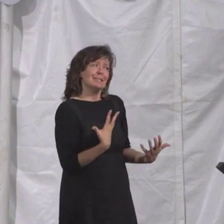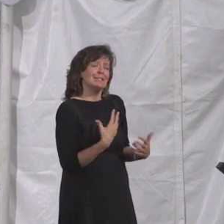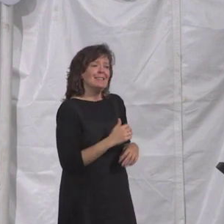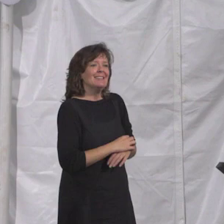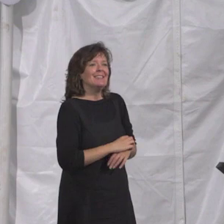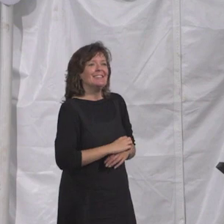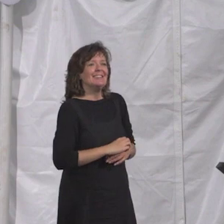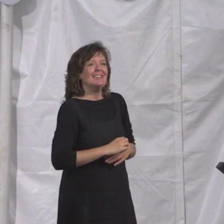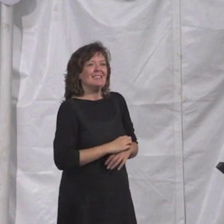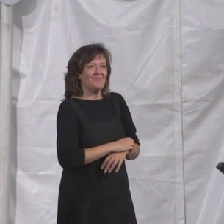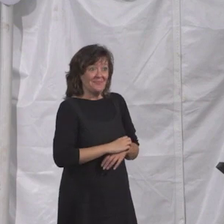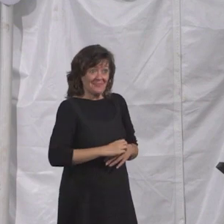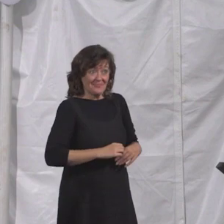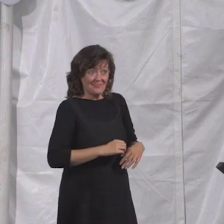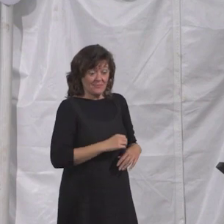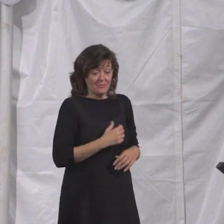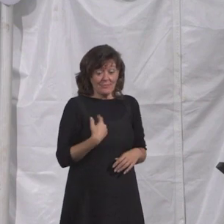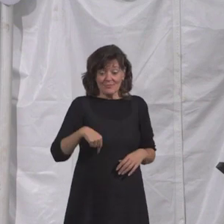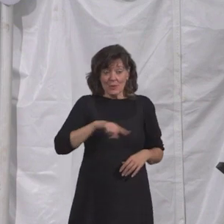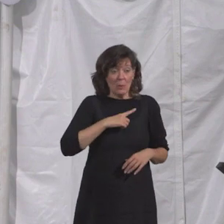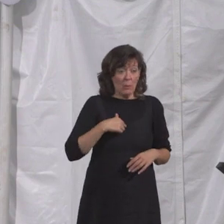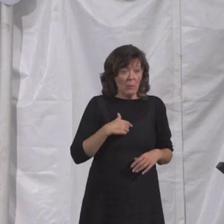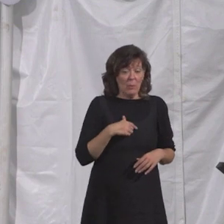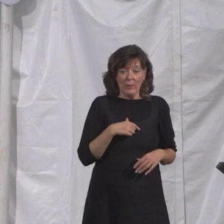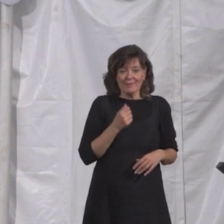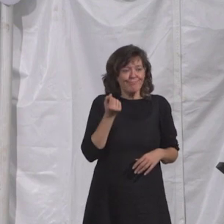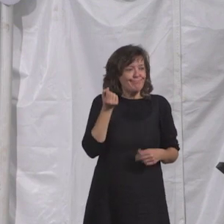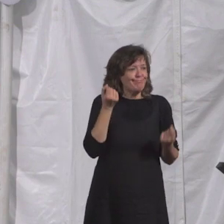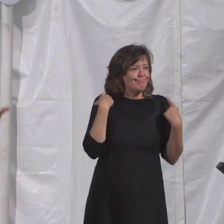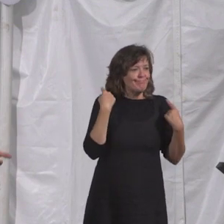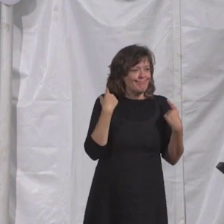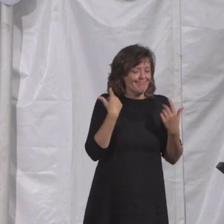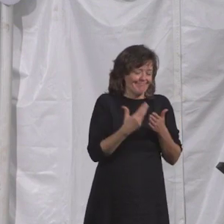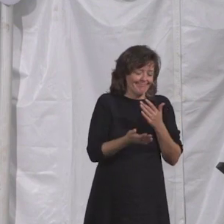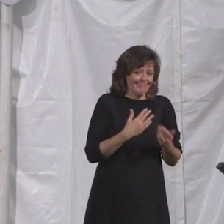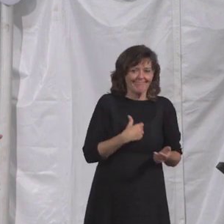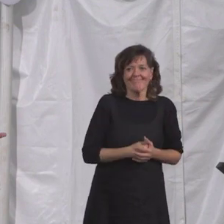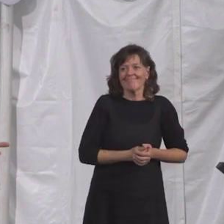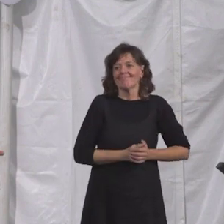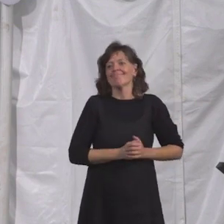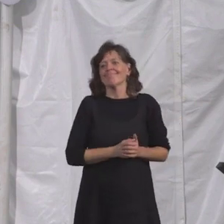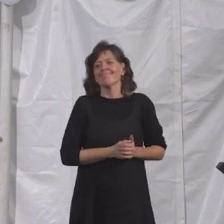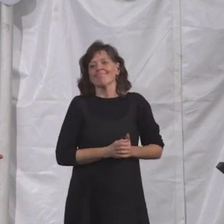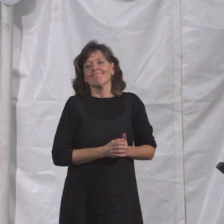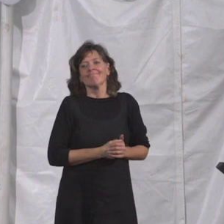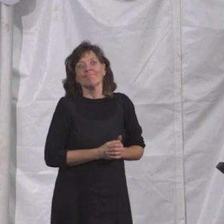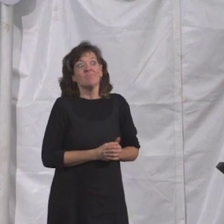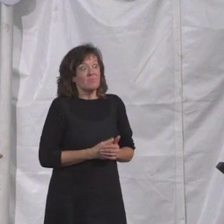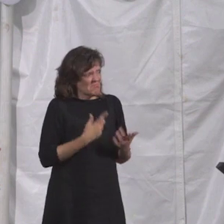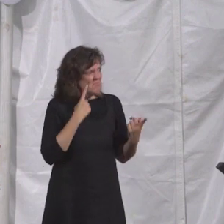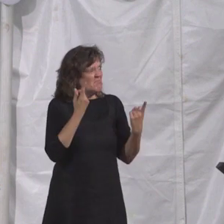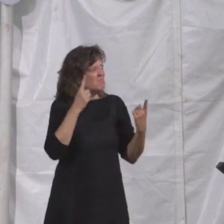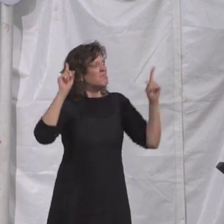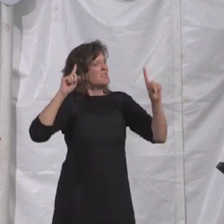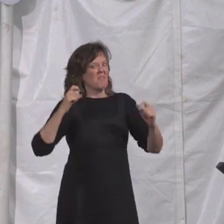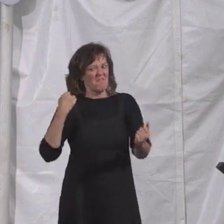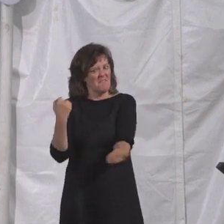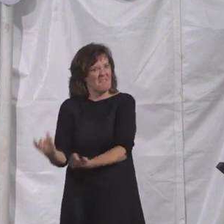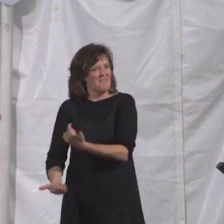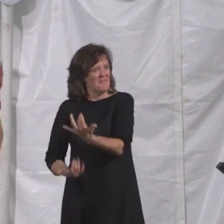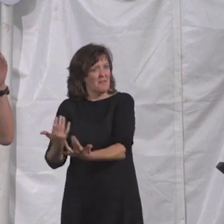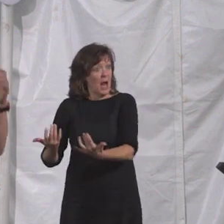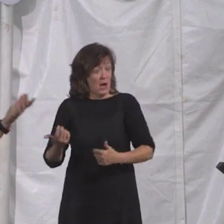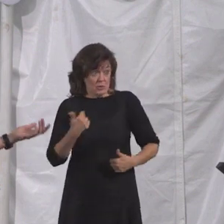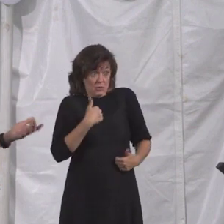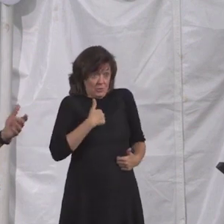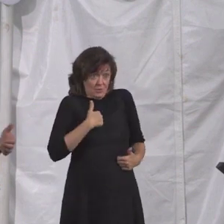And the symbolism was lost on us, but there it was. And so we had done it. We had done it. So I started to brake, back brake, back